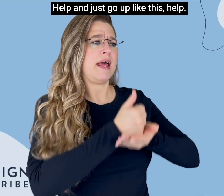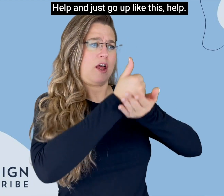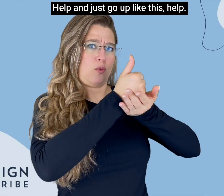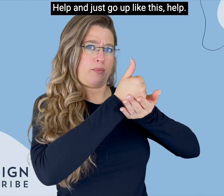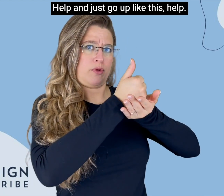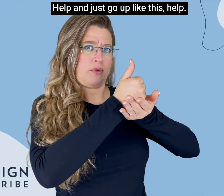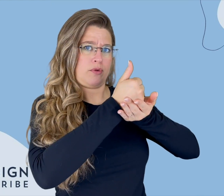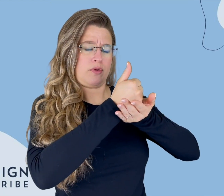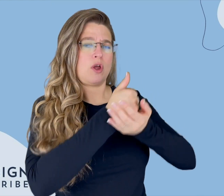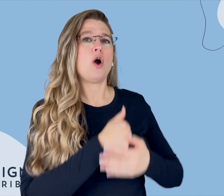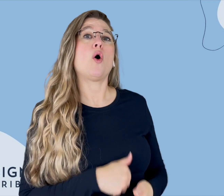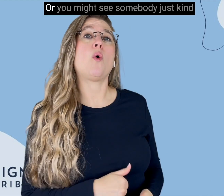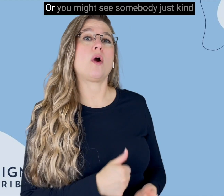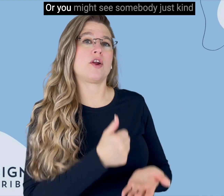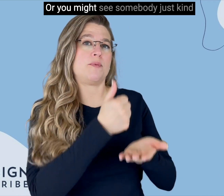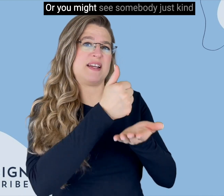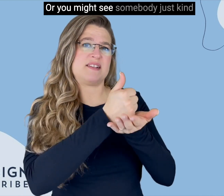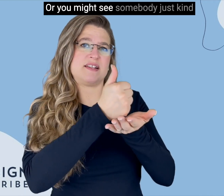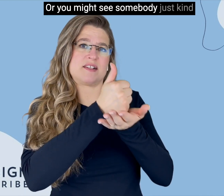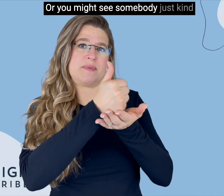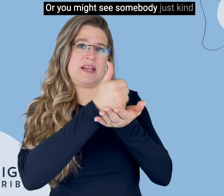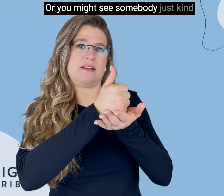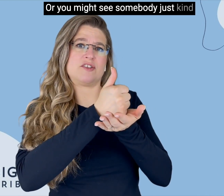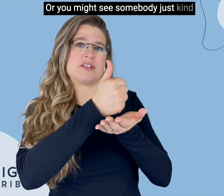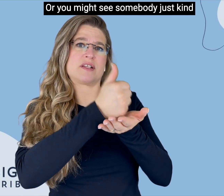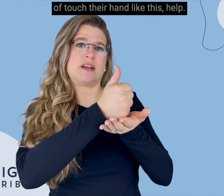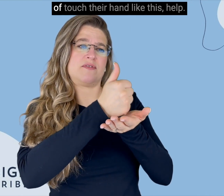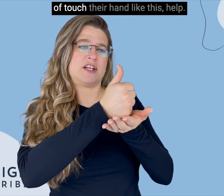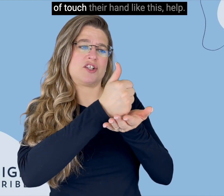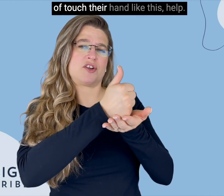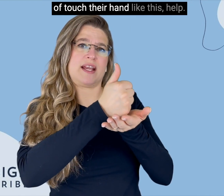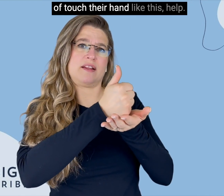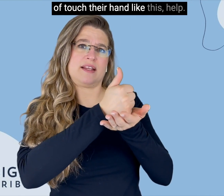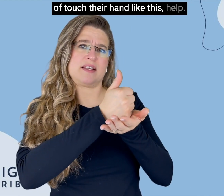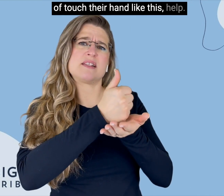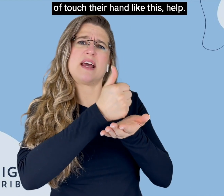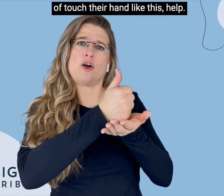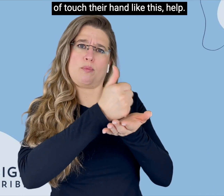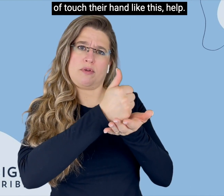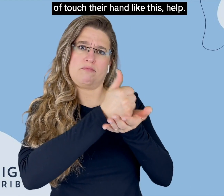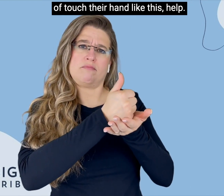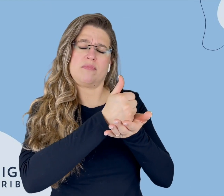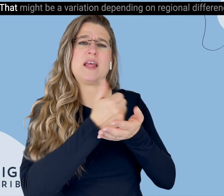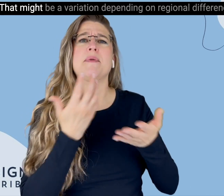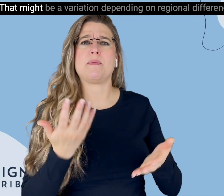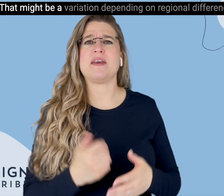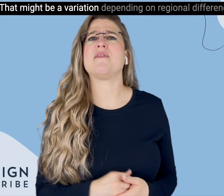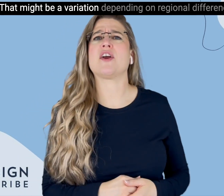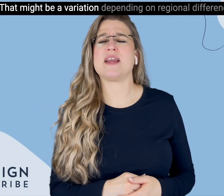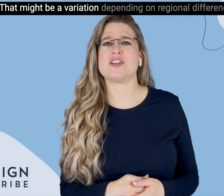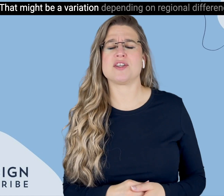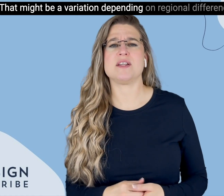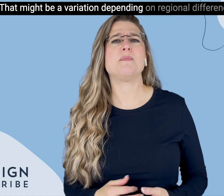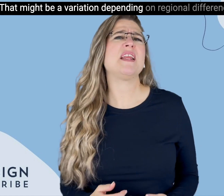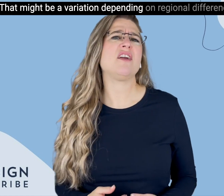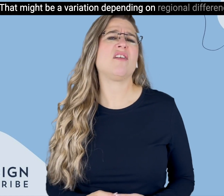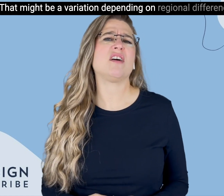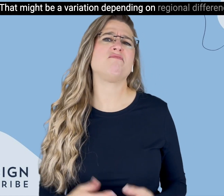Help. Or you might see somebody just kind of touch their hand like this. Help. That might be a variation depending on